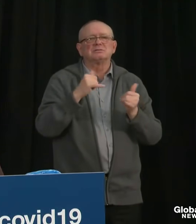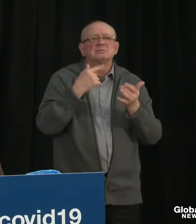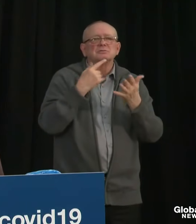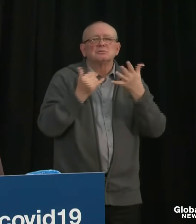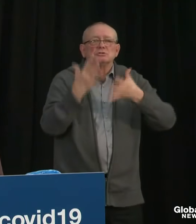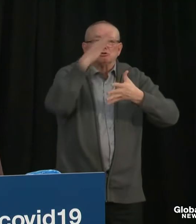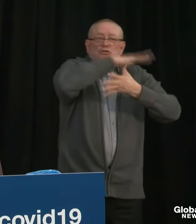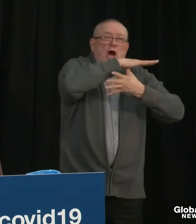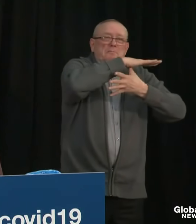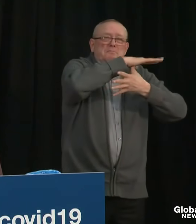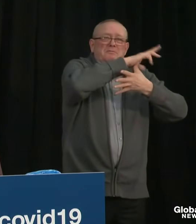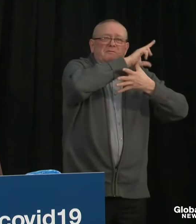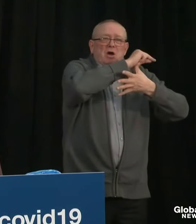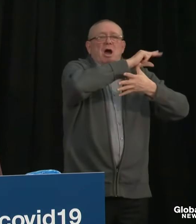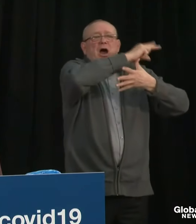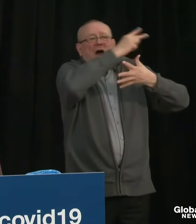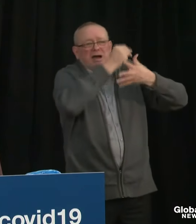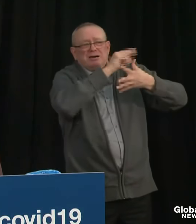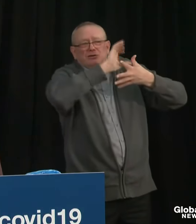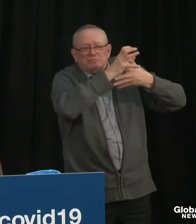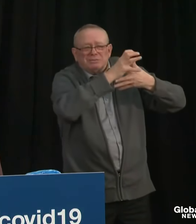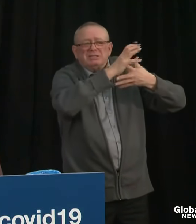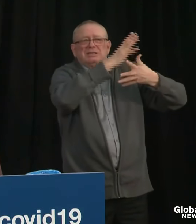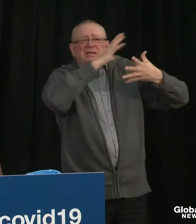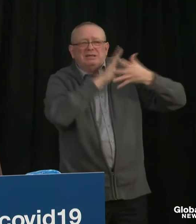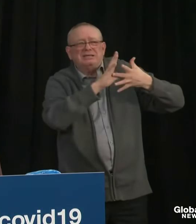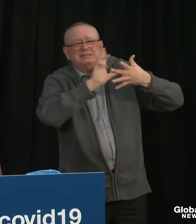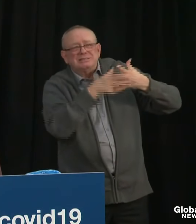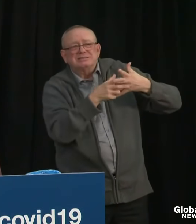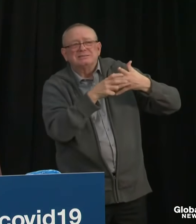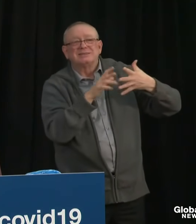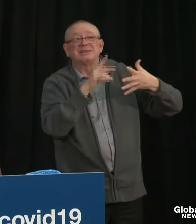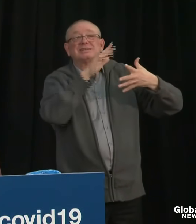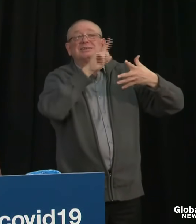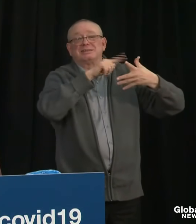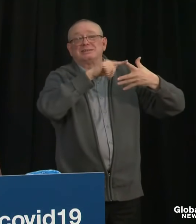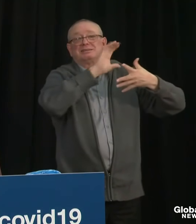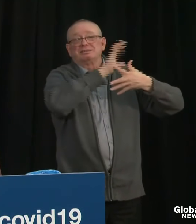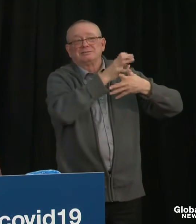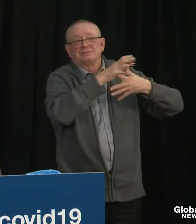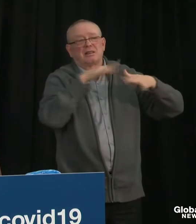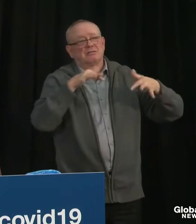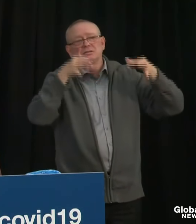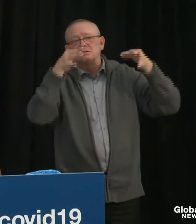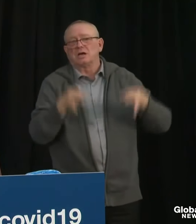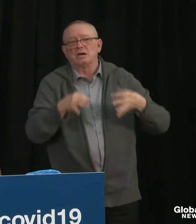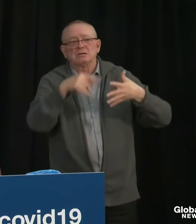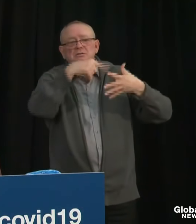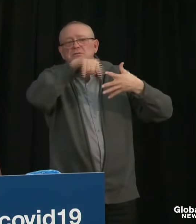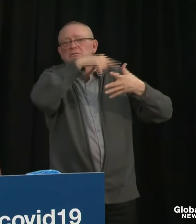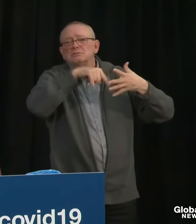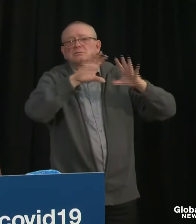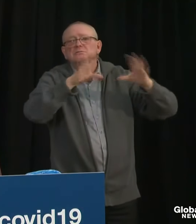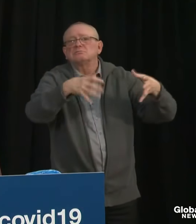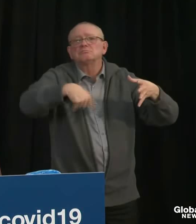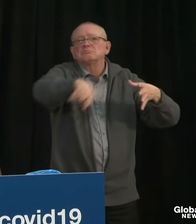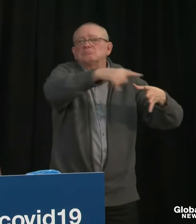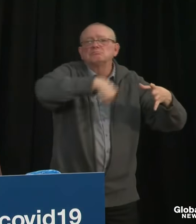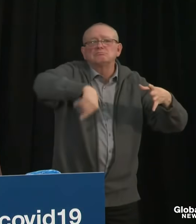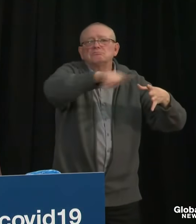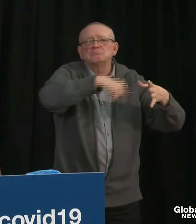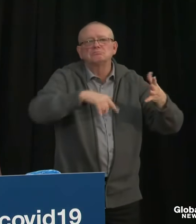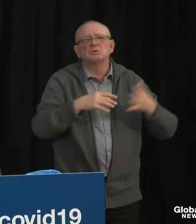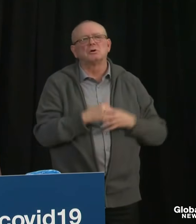around them. The decisions about phase 2 have not yet been made. In fact, those will not be made until early next